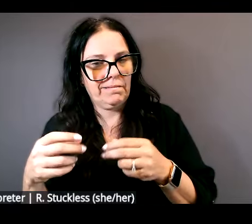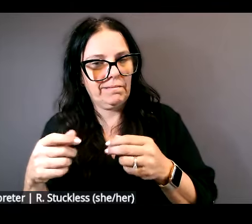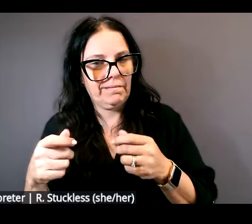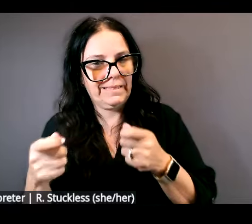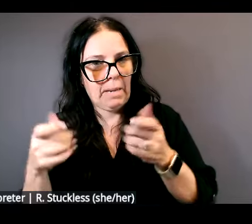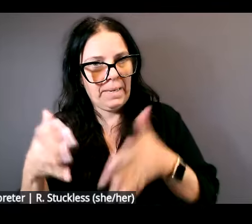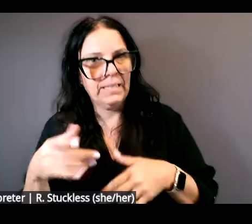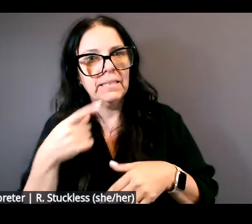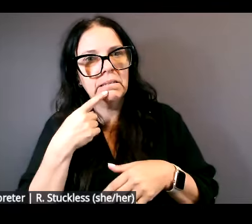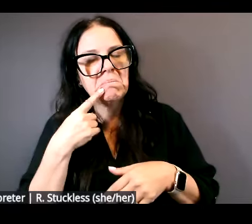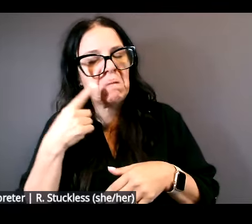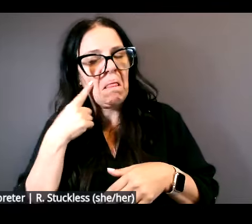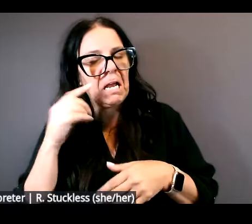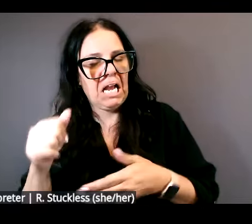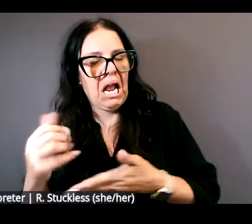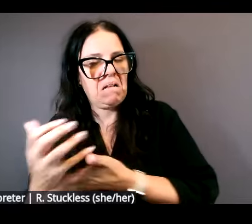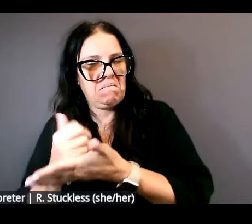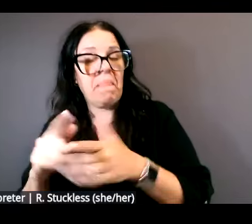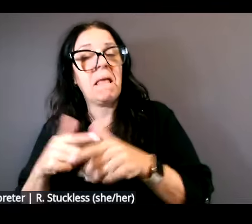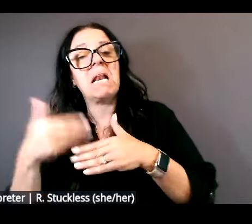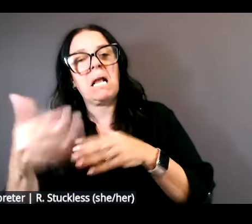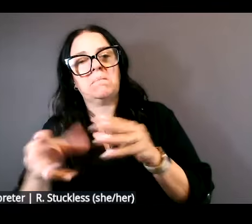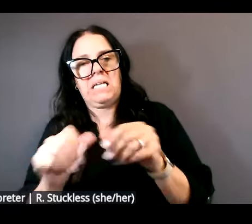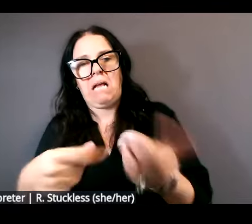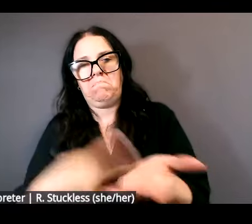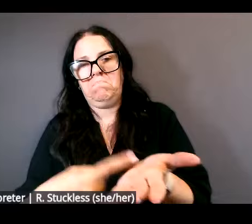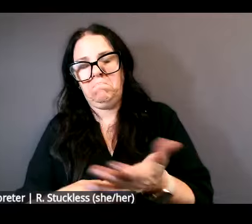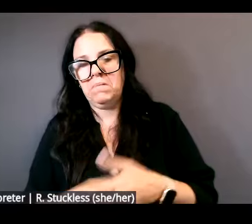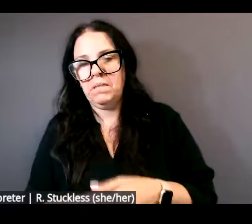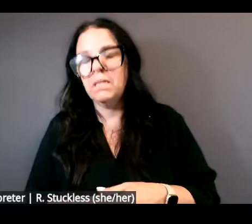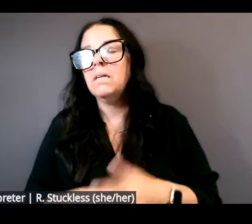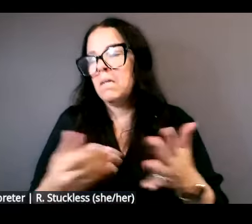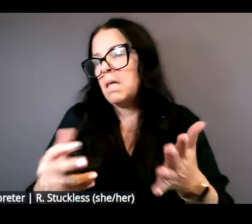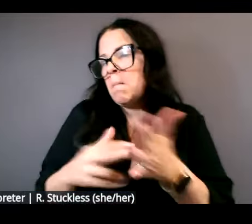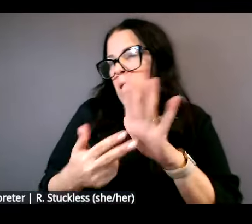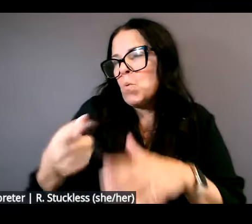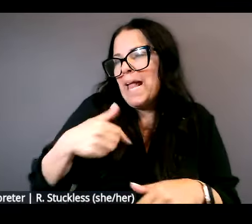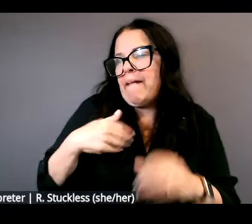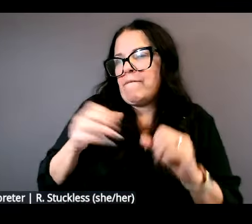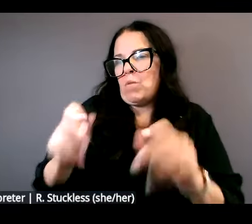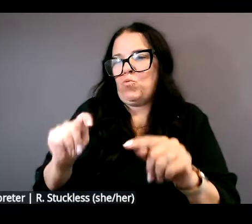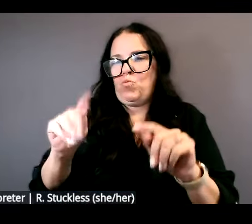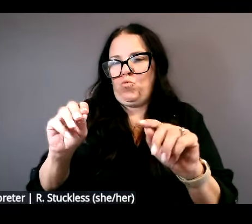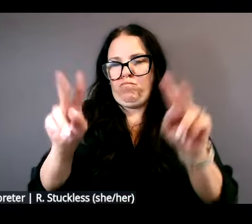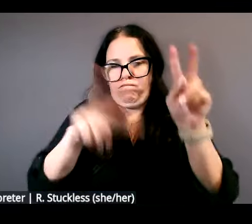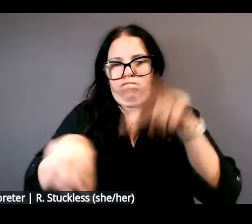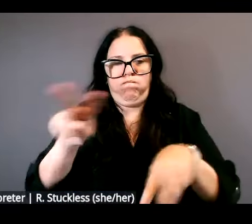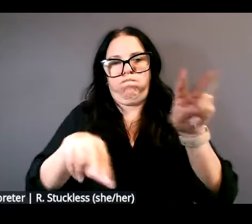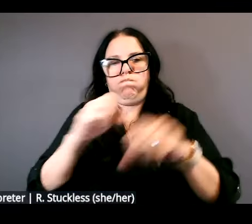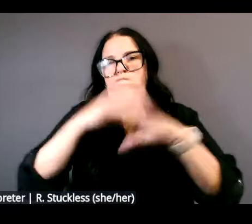that gives us the ability to look at that number versus, because we're going to have to figure out what the fine is anyway, right? Right.